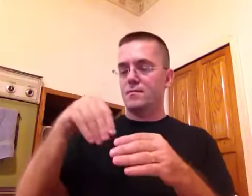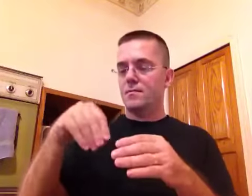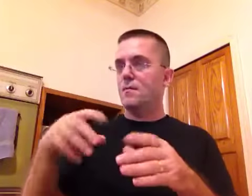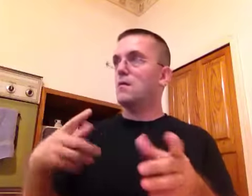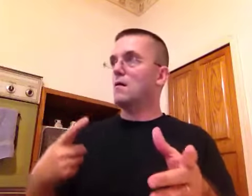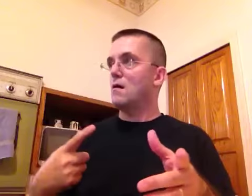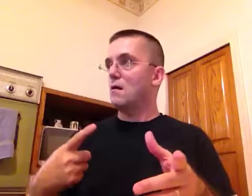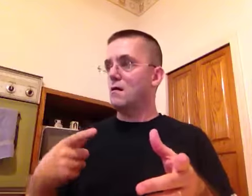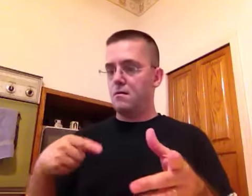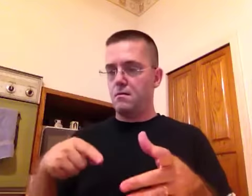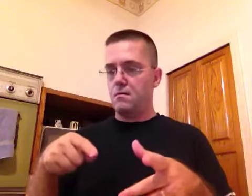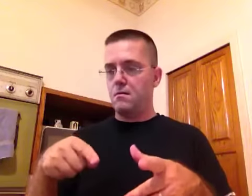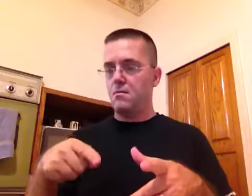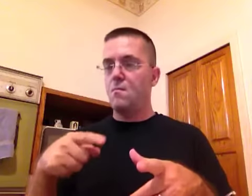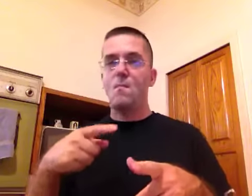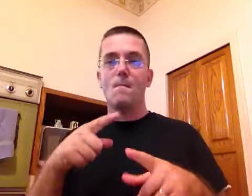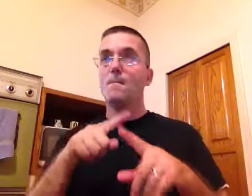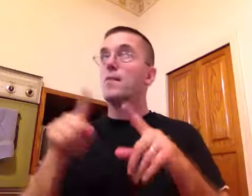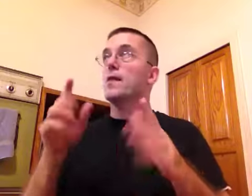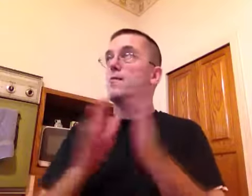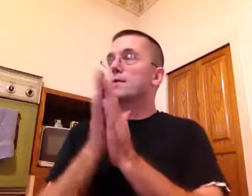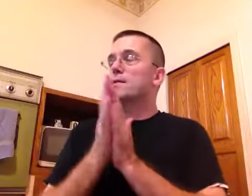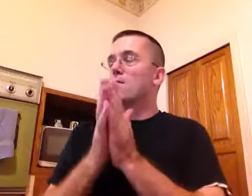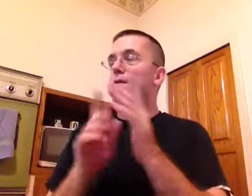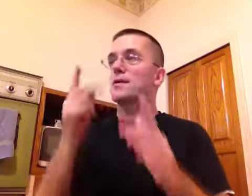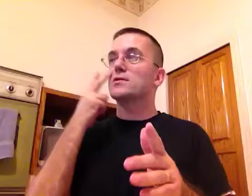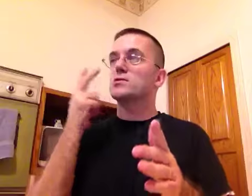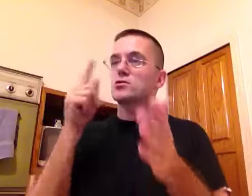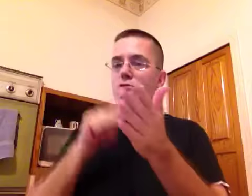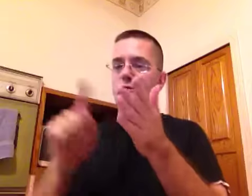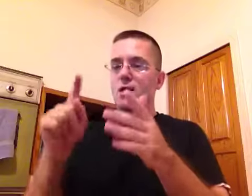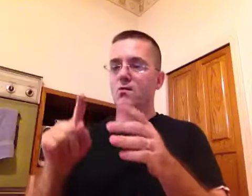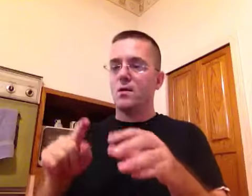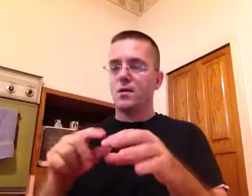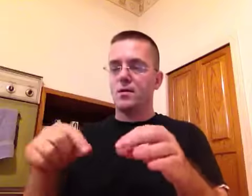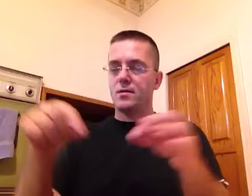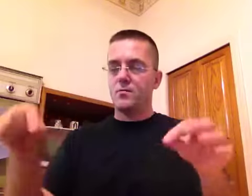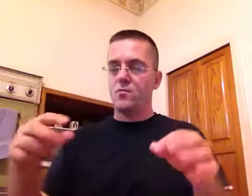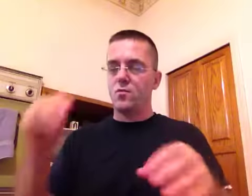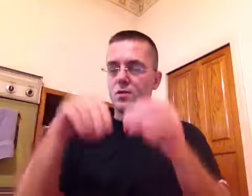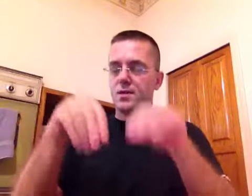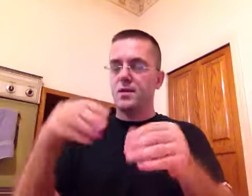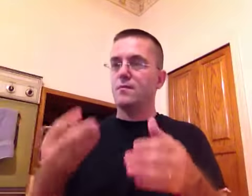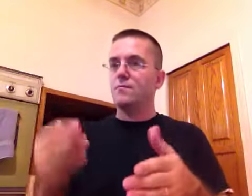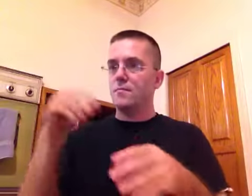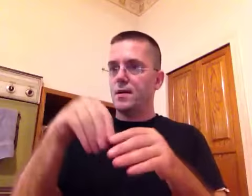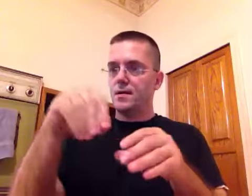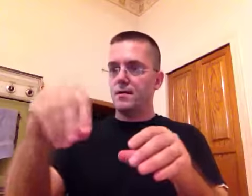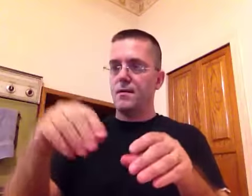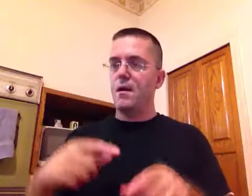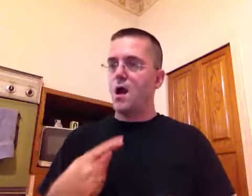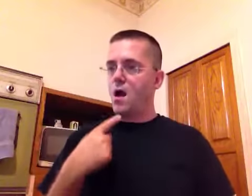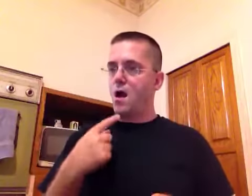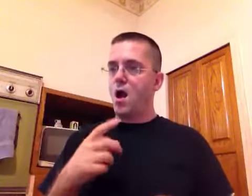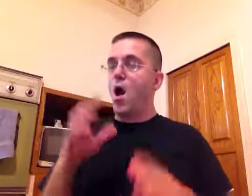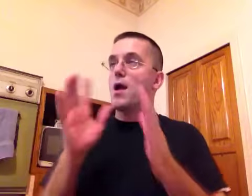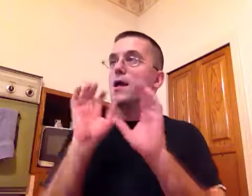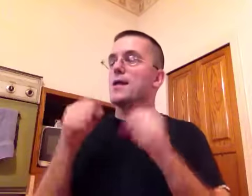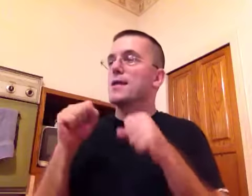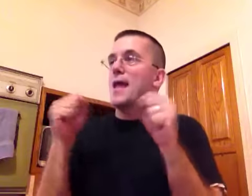excited once it started. They'd always say, what's in our envelope? I'd say, well, go open it. They'd open it up and say, yay, we get to go to the movies.